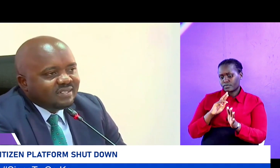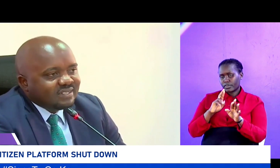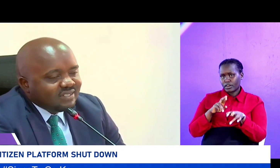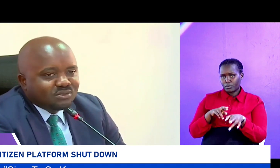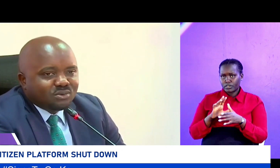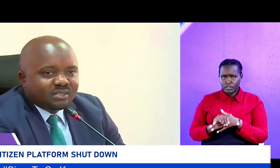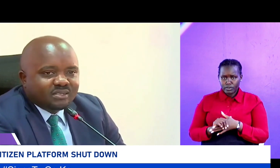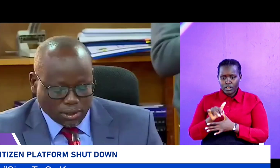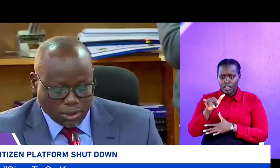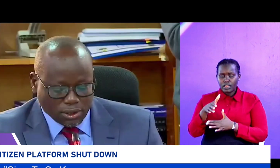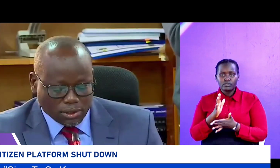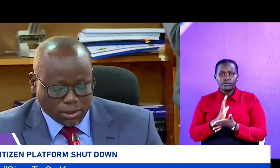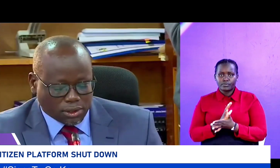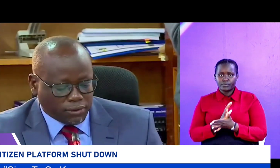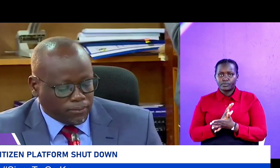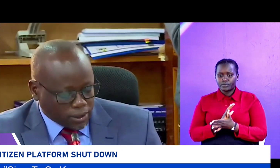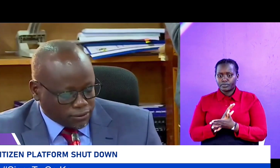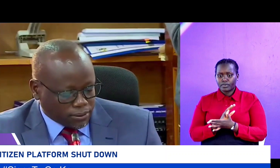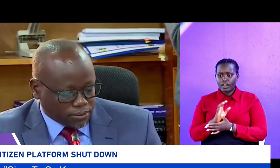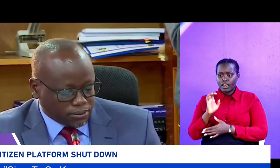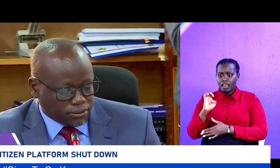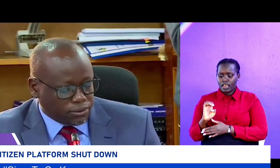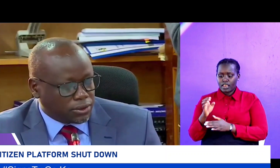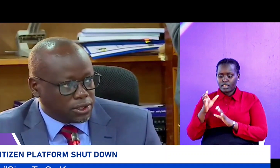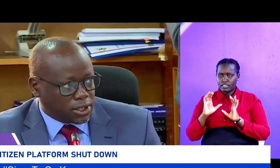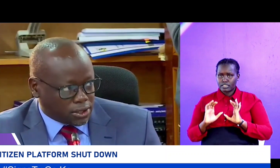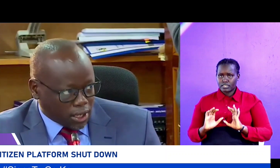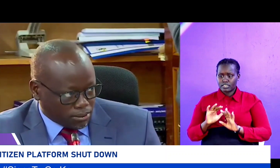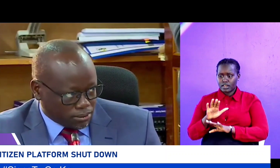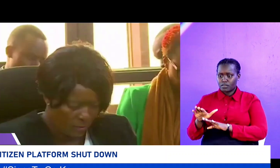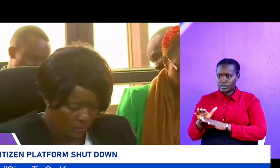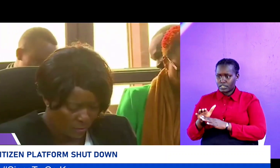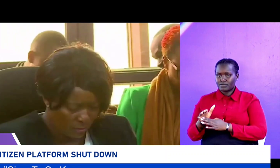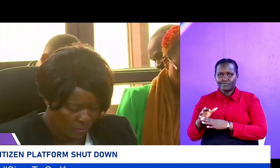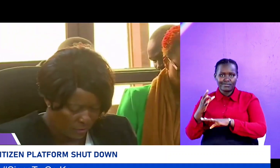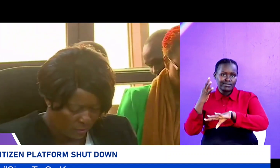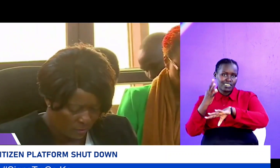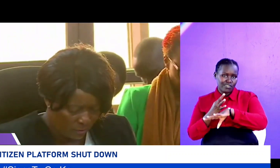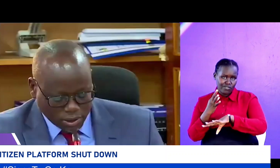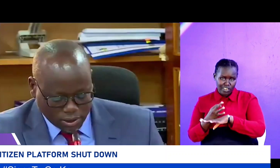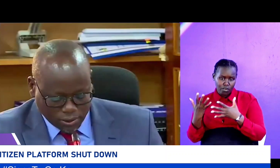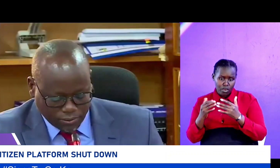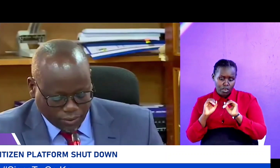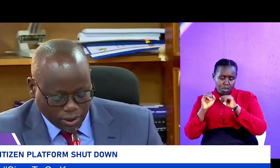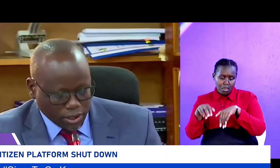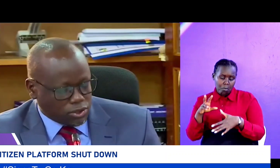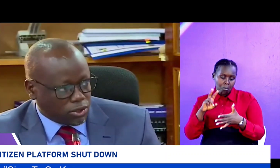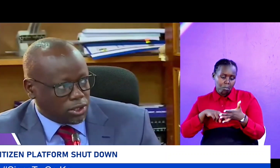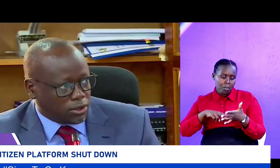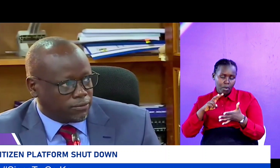that's the truth. eCitizen platform is a scam. Chair, you've been able to read that there is no legal